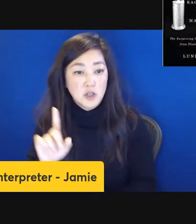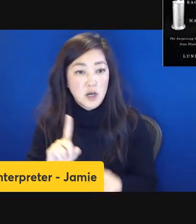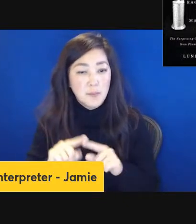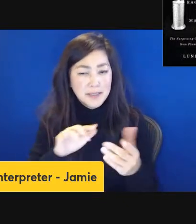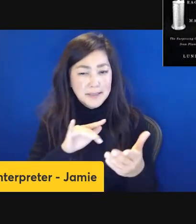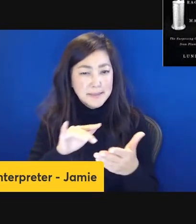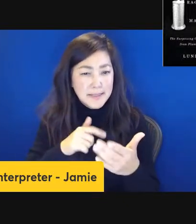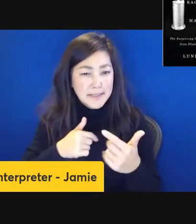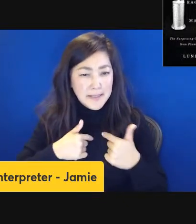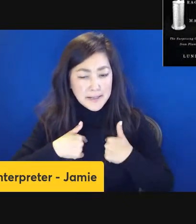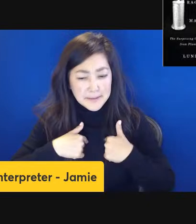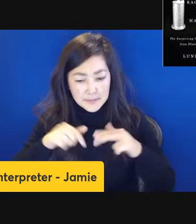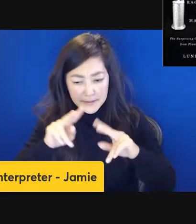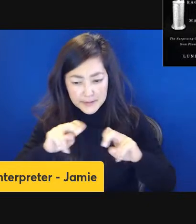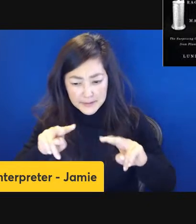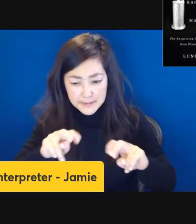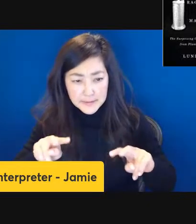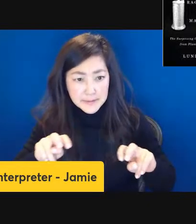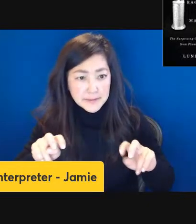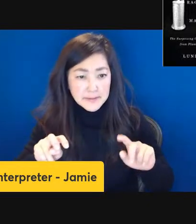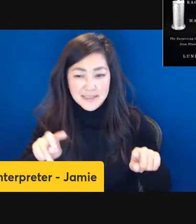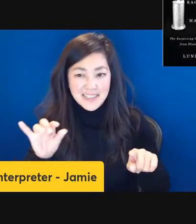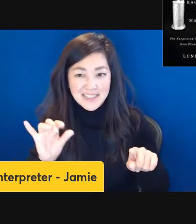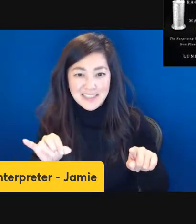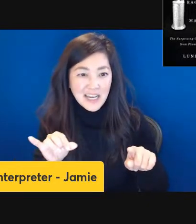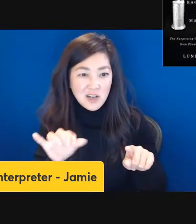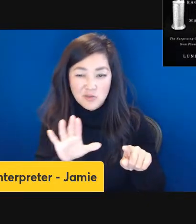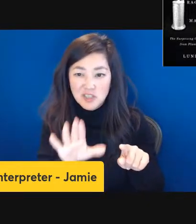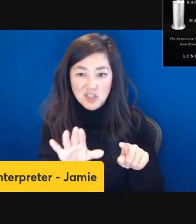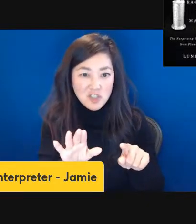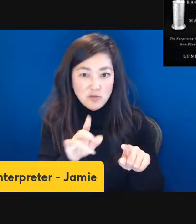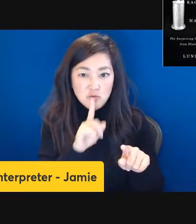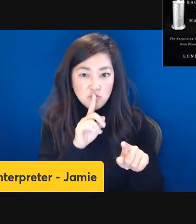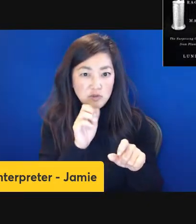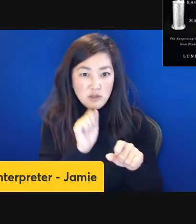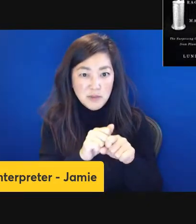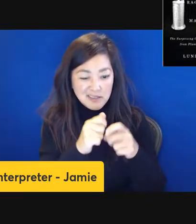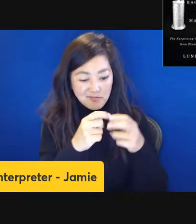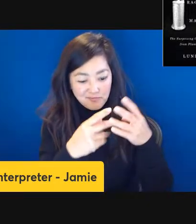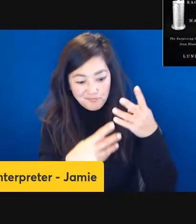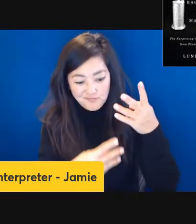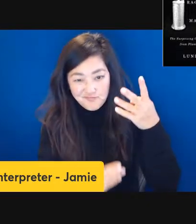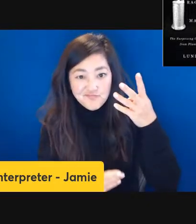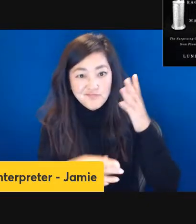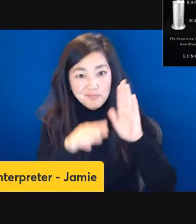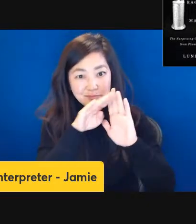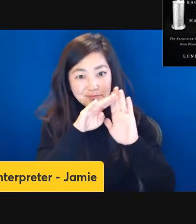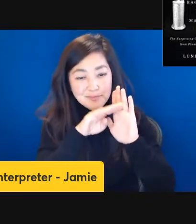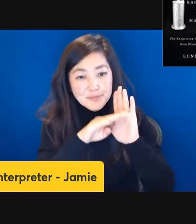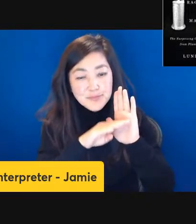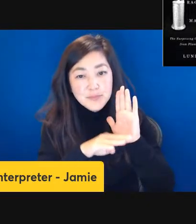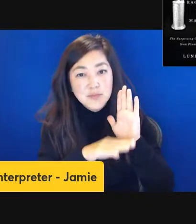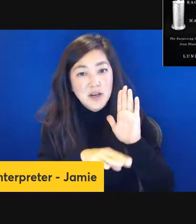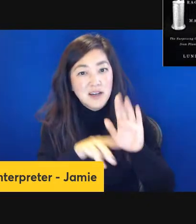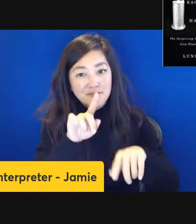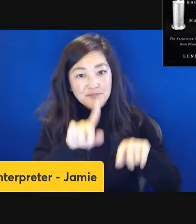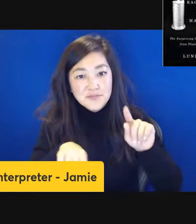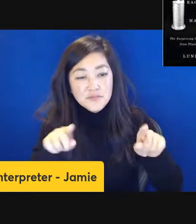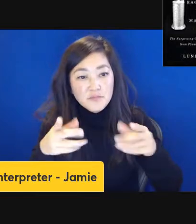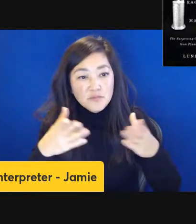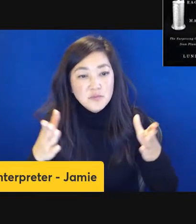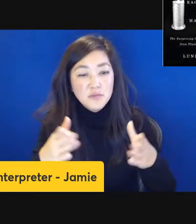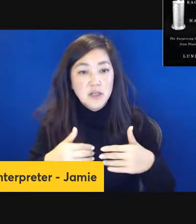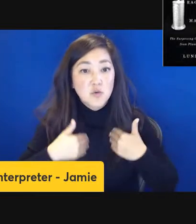were just a litany of, or a laundry list really, of various kinds of things such as